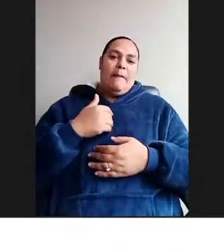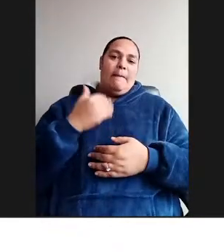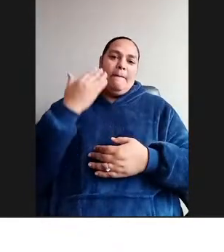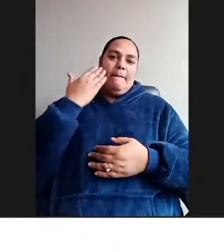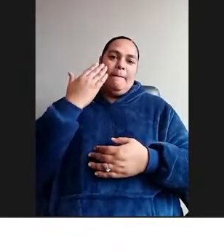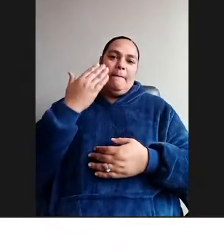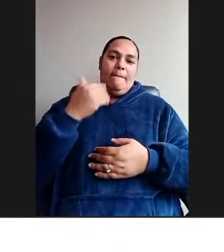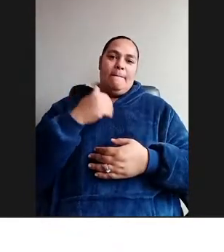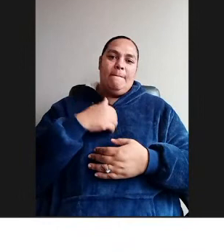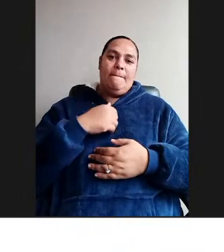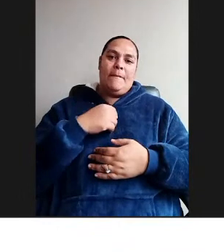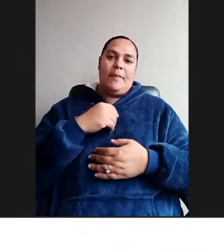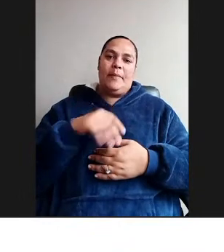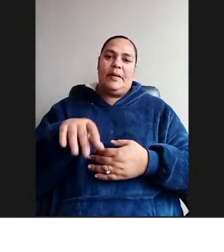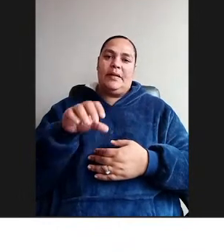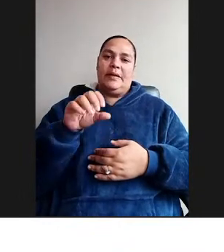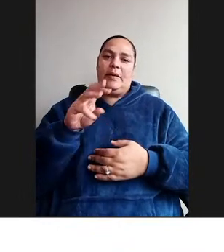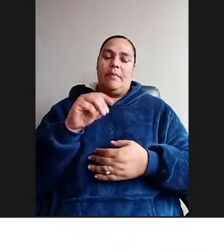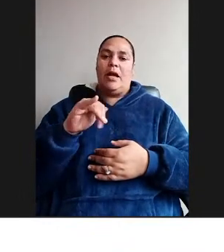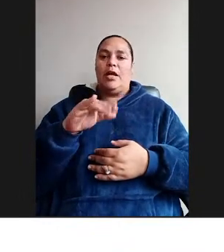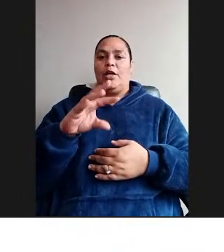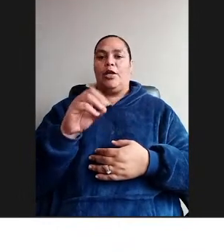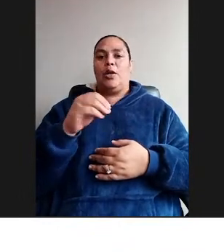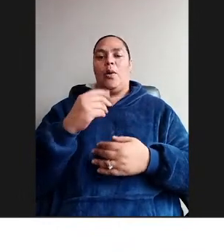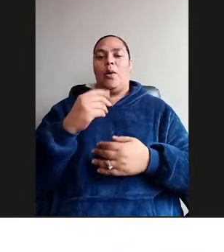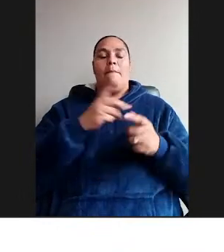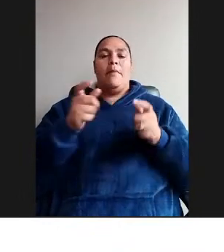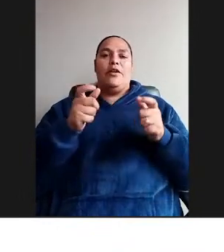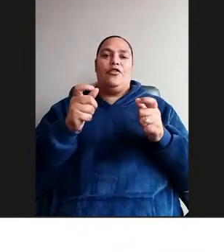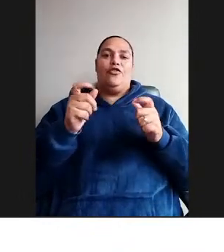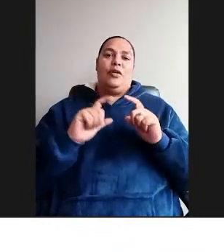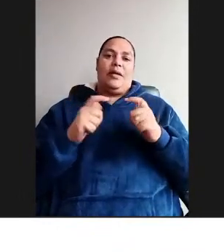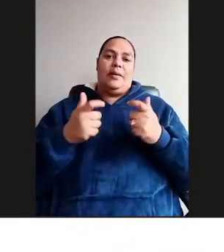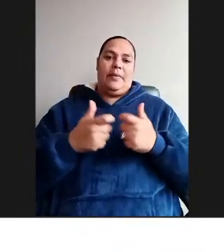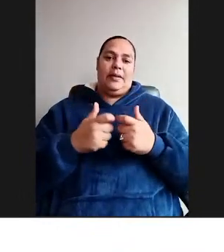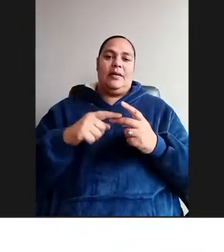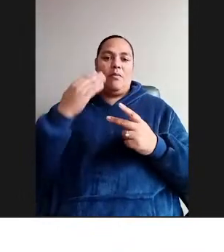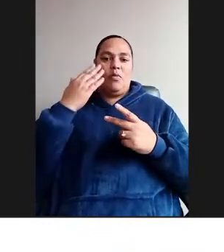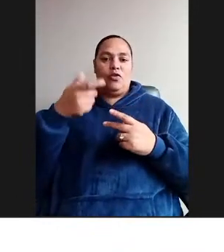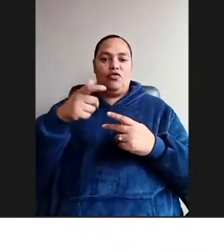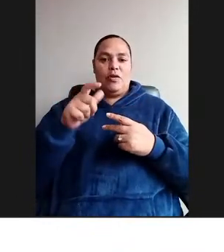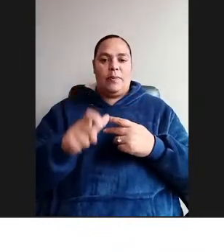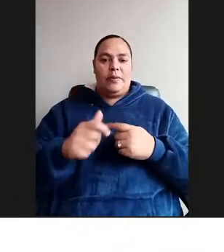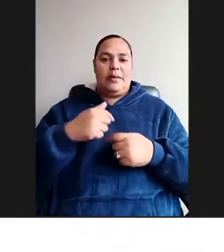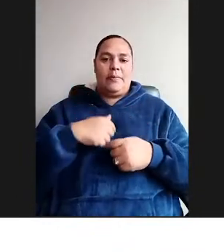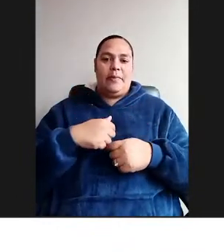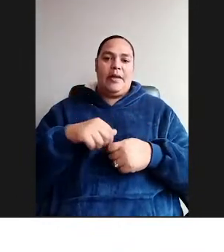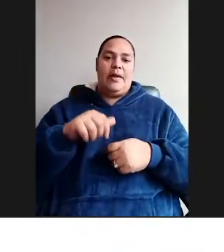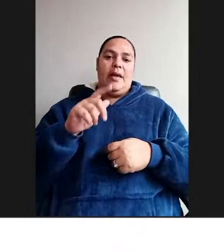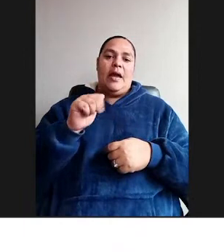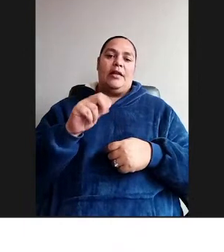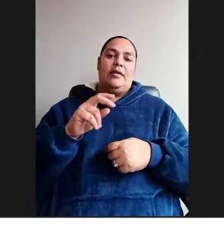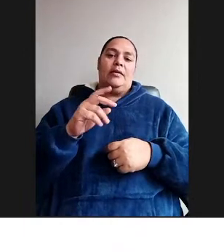Committees. Good morning. Thank you. Good morning. Good morning, Chairperson. Andre Leroux, Senior Legal Advisor.